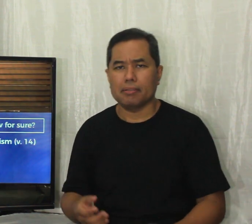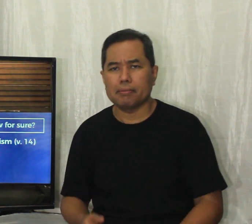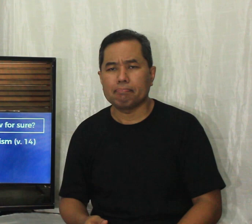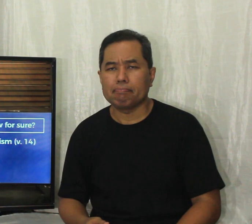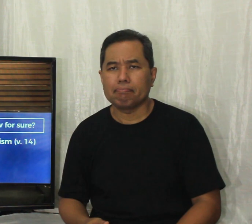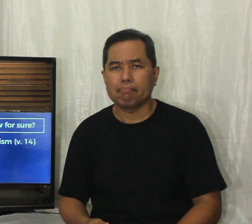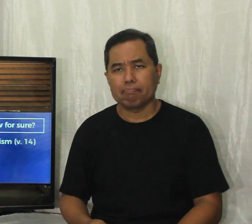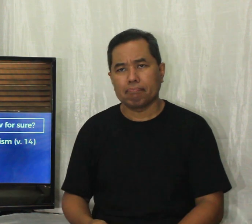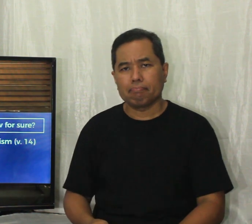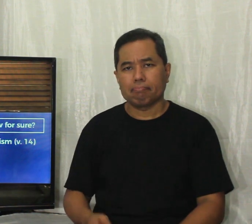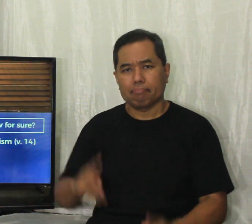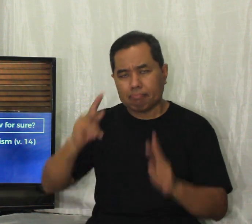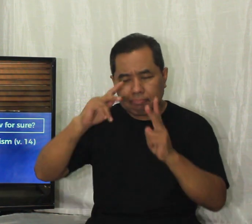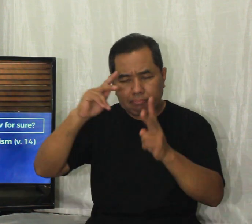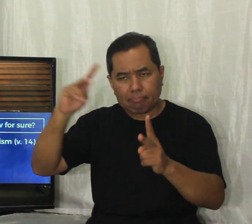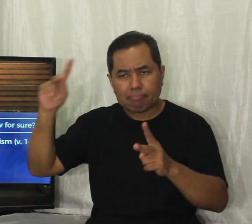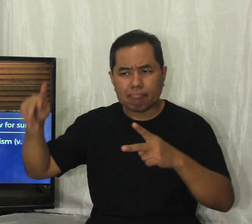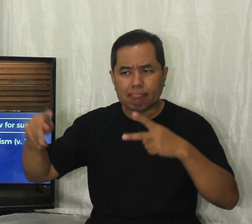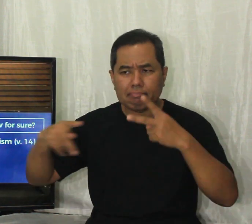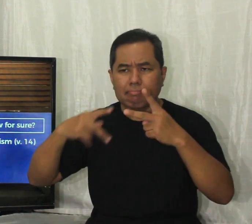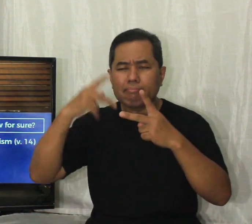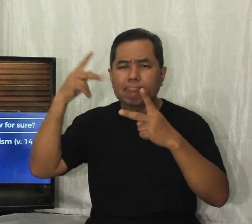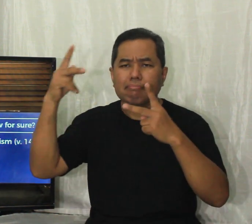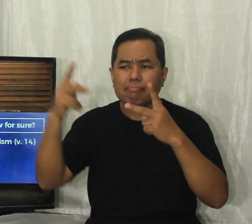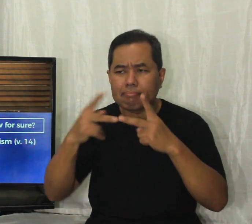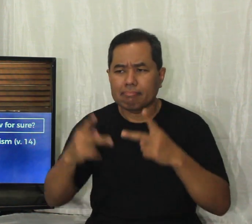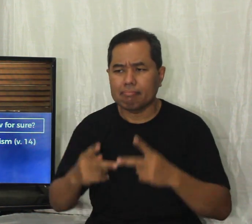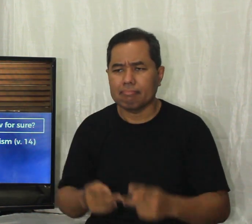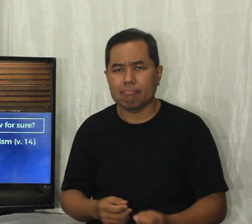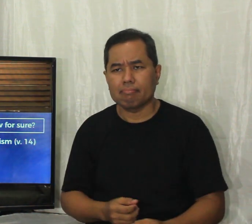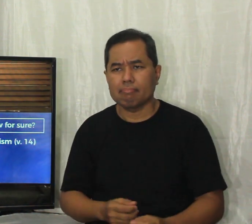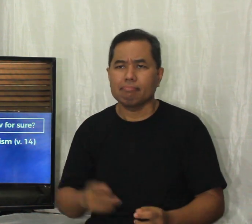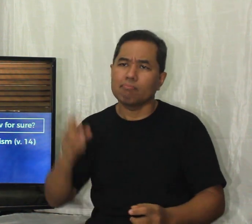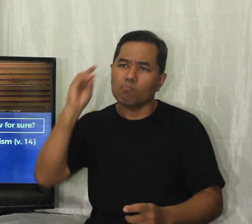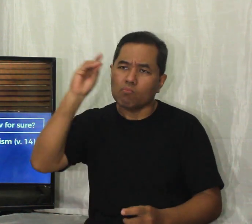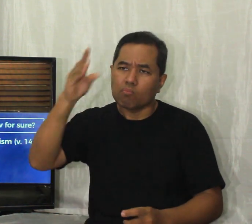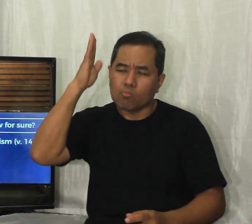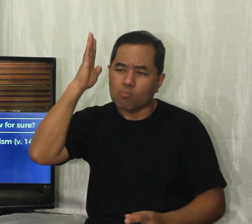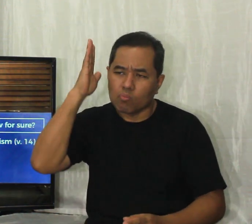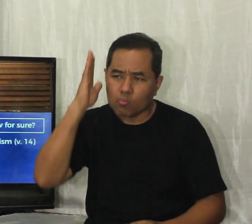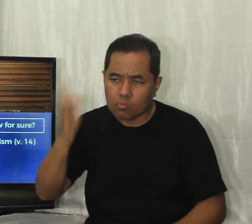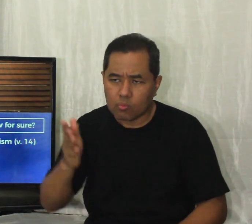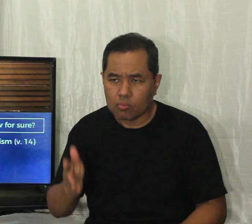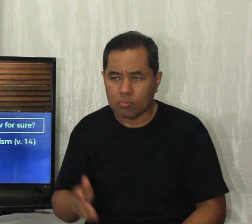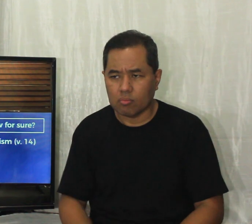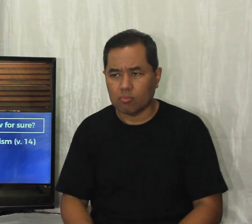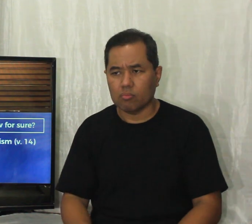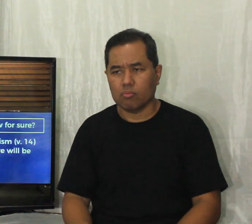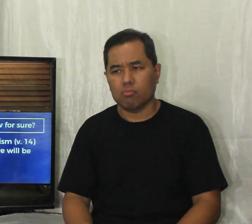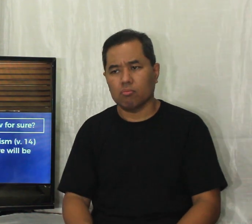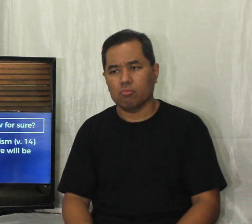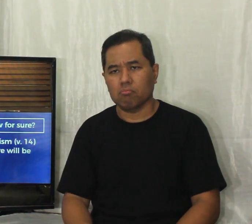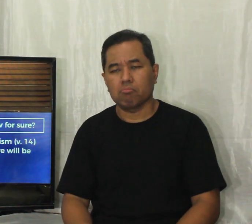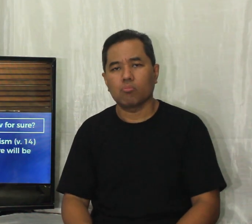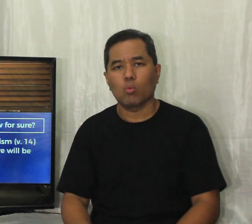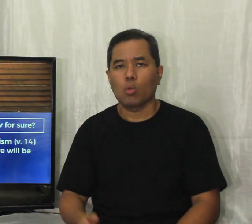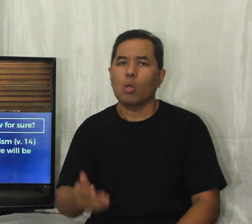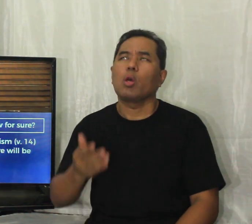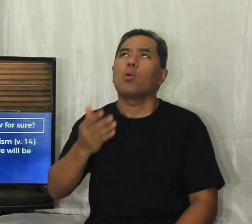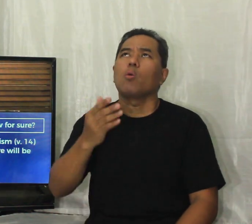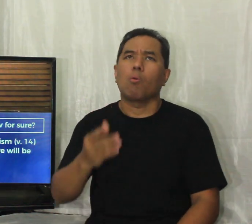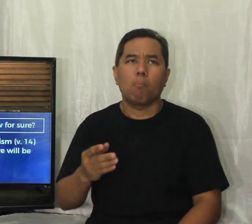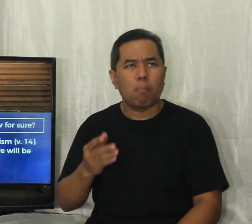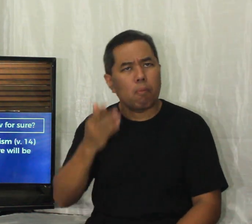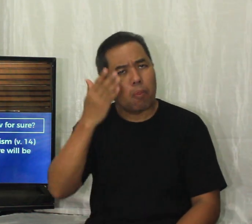God's message will be shared around the world, and people will turn towards Jesus. Good news. Those who endure to the end will